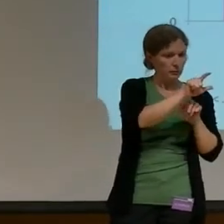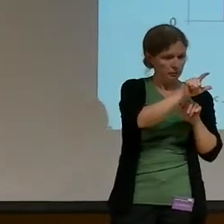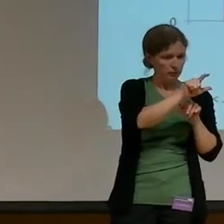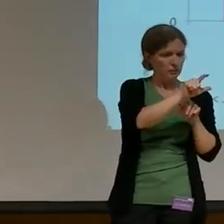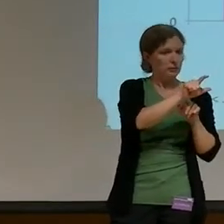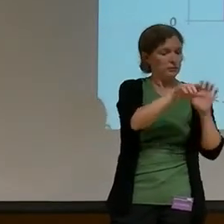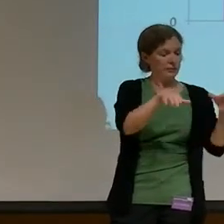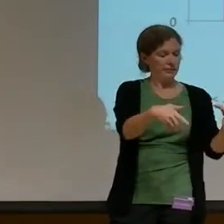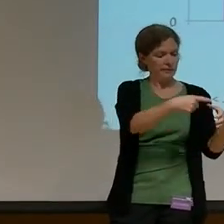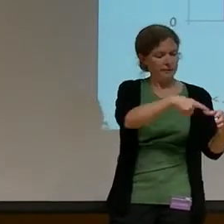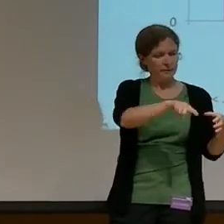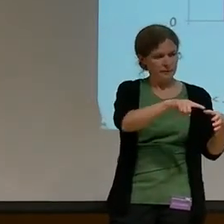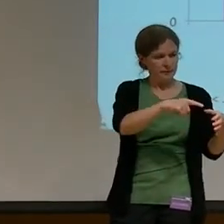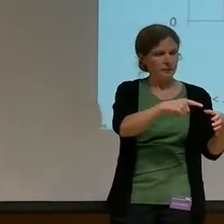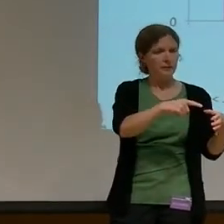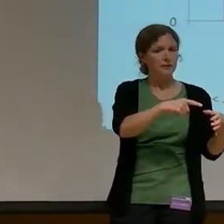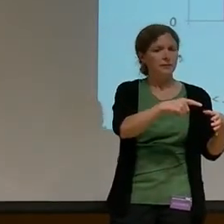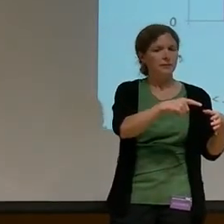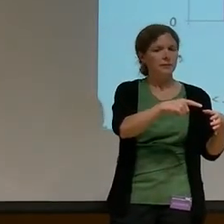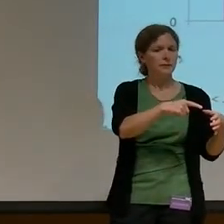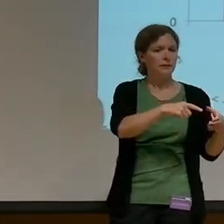have